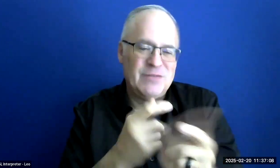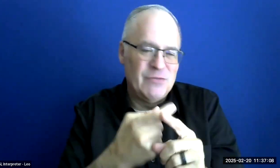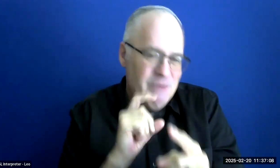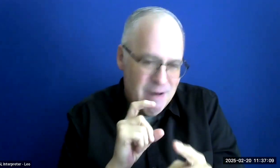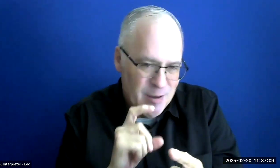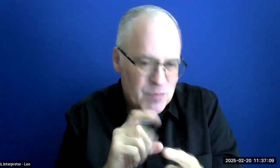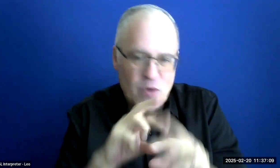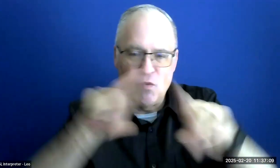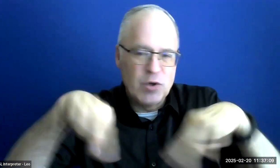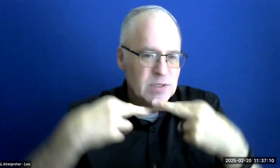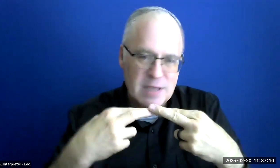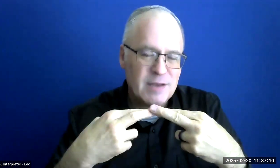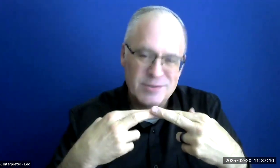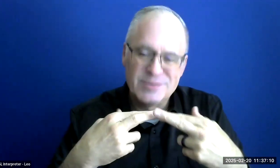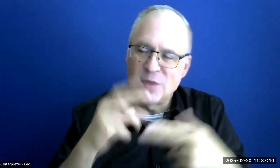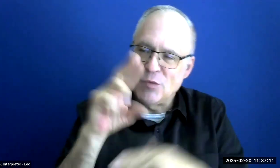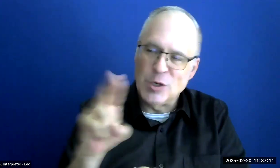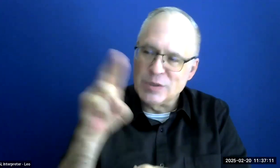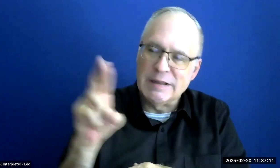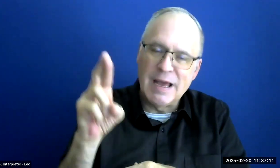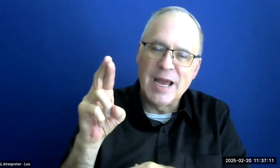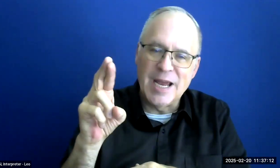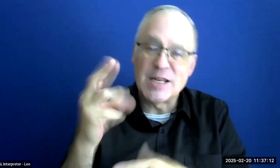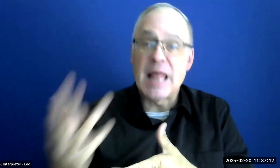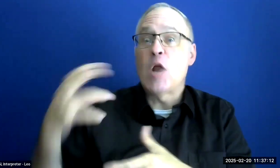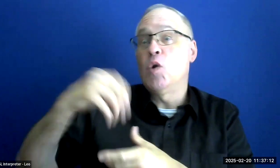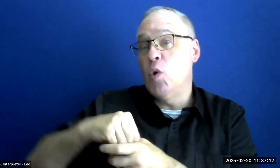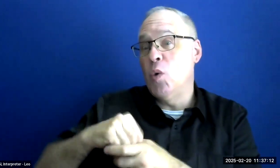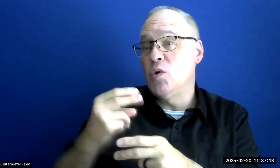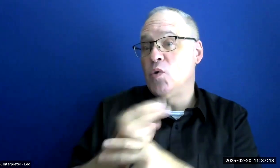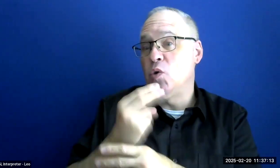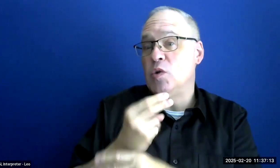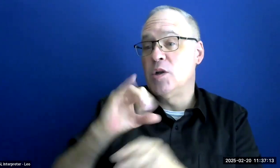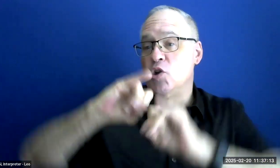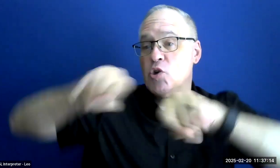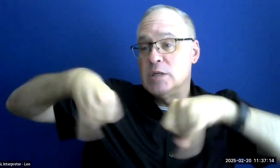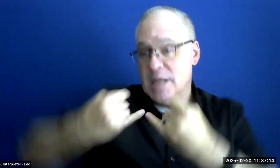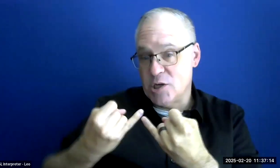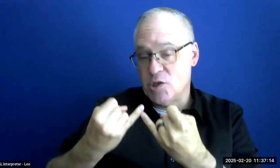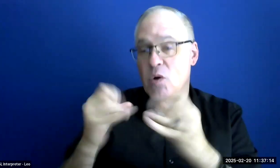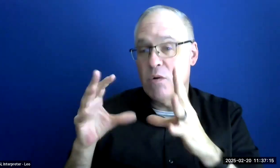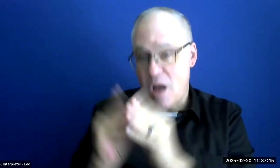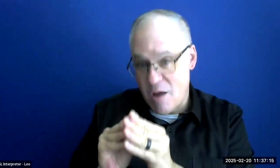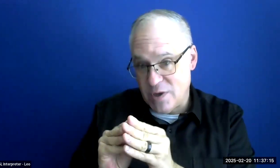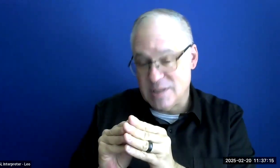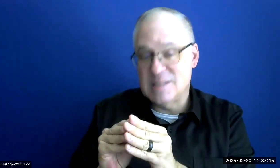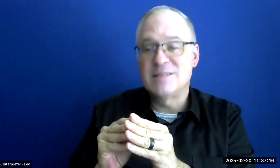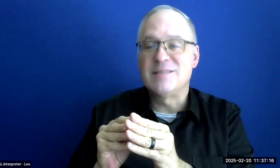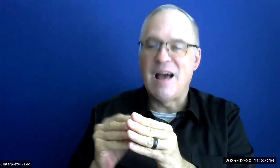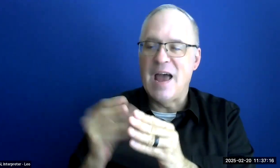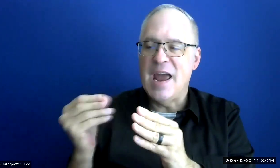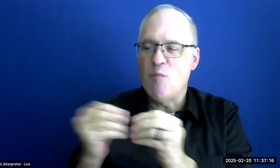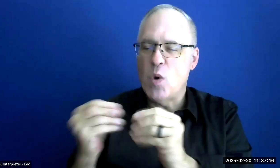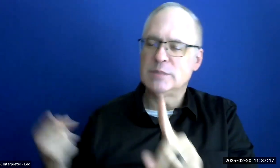legislation, including the future of jurisdictions more broadly and more specifically within the United